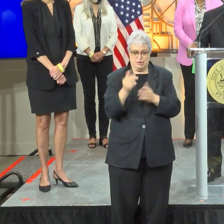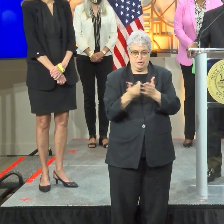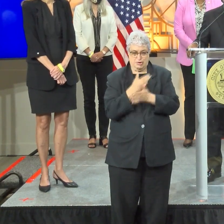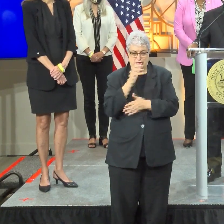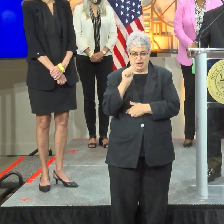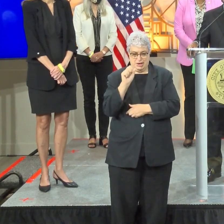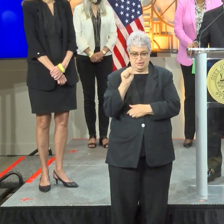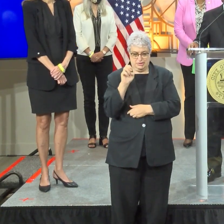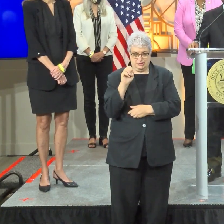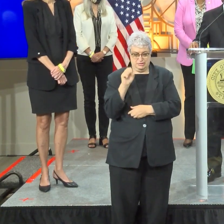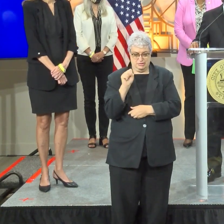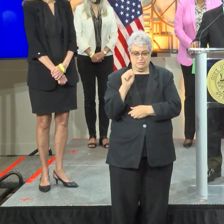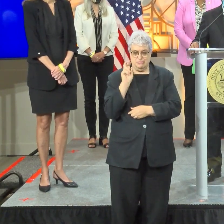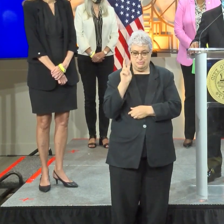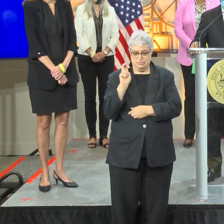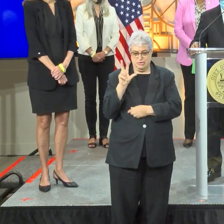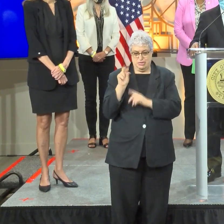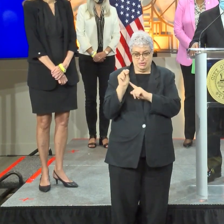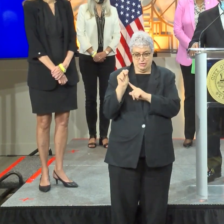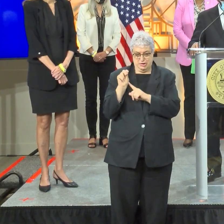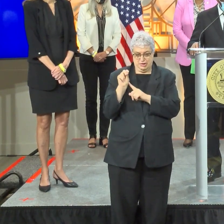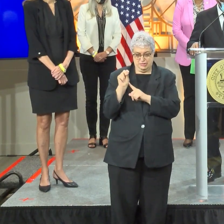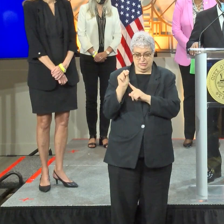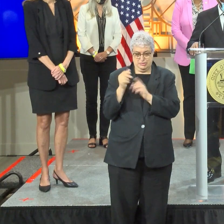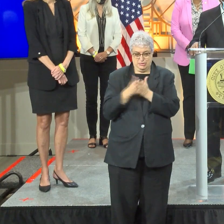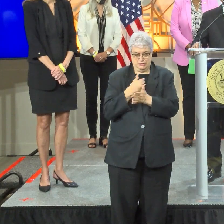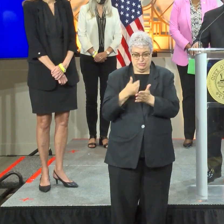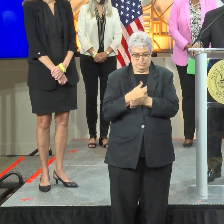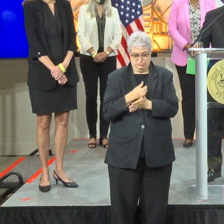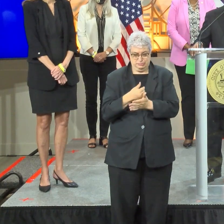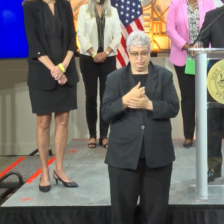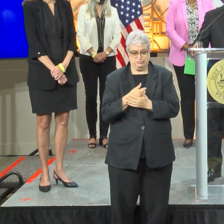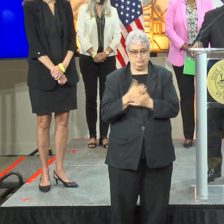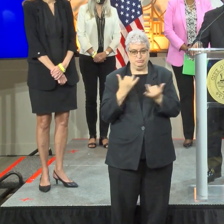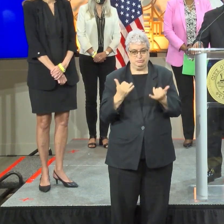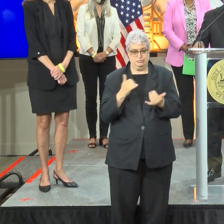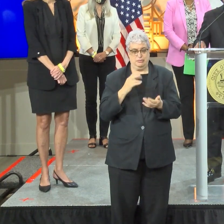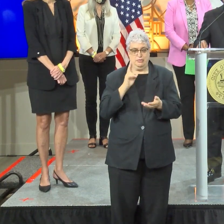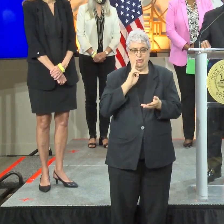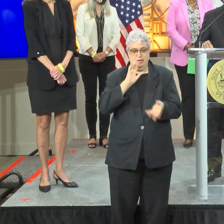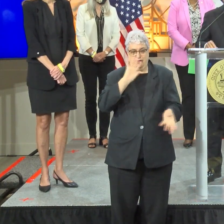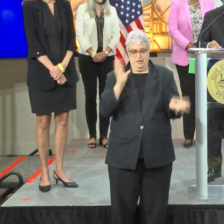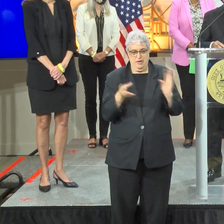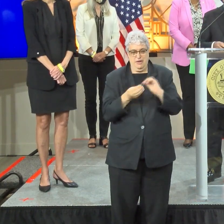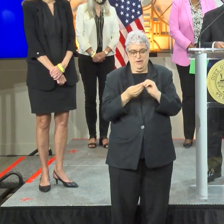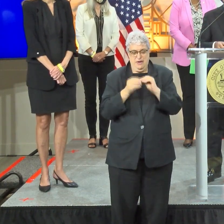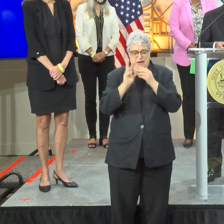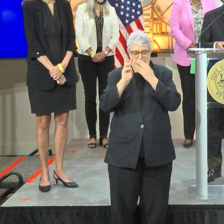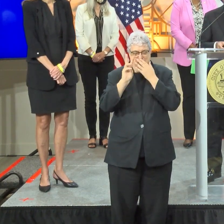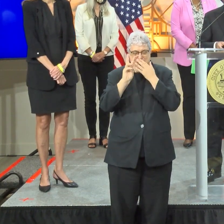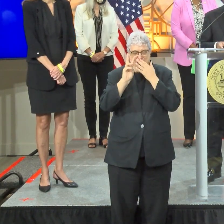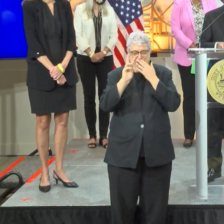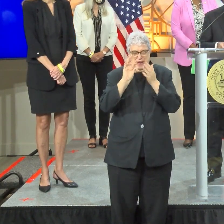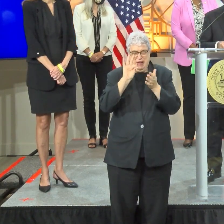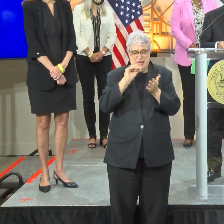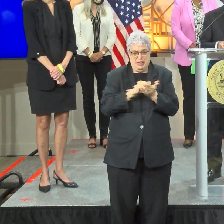of COVID-19, 230 new cases, bringing Houston's total to